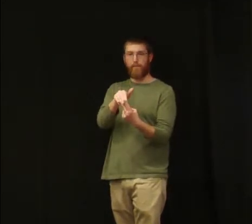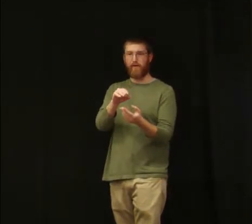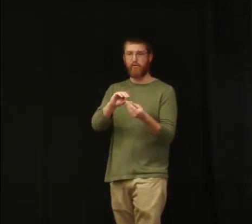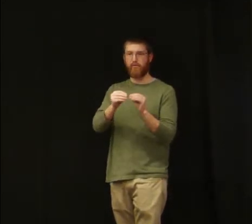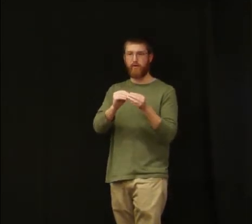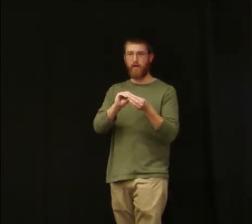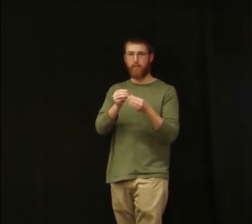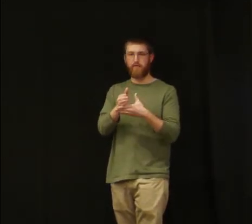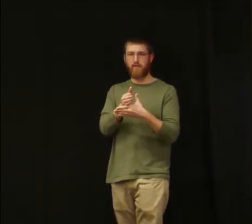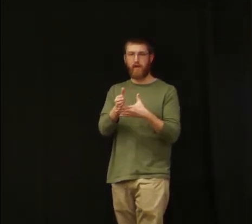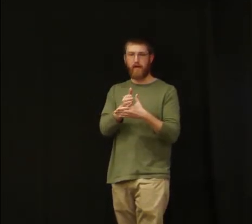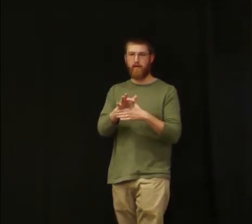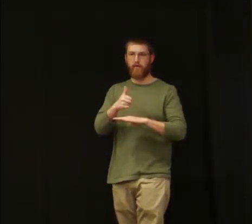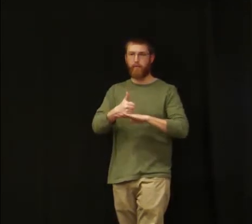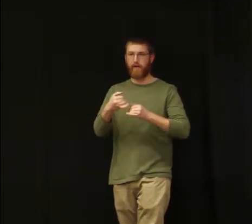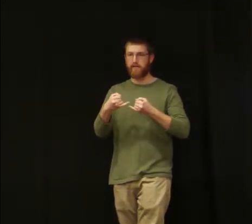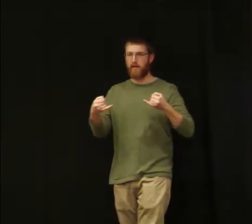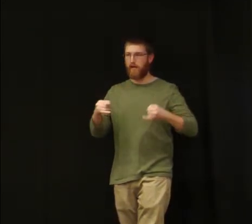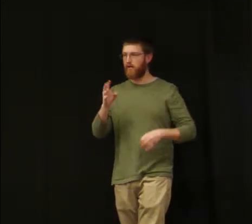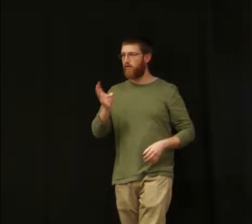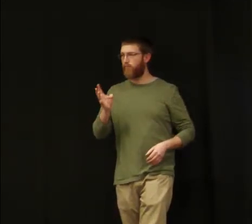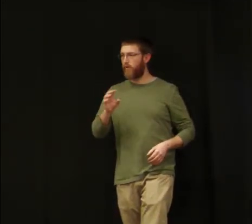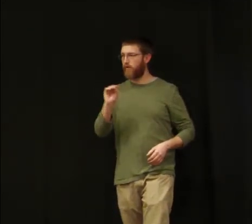averaged it, we're going to get a baseline of 40%.